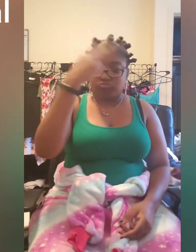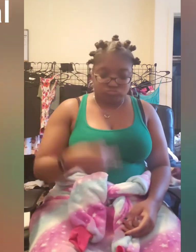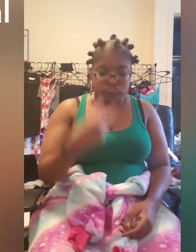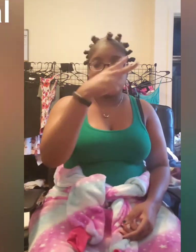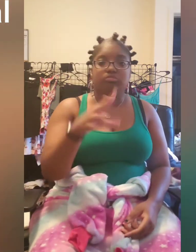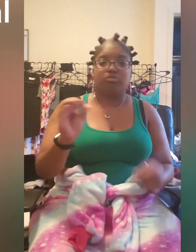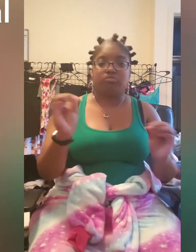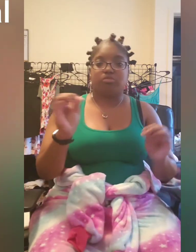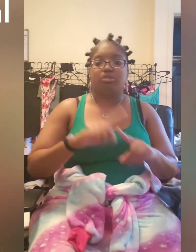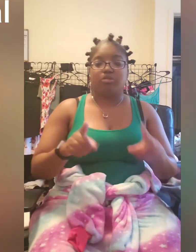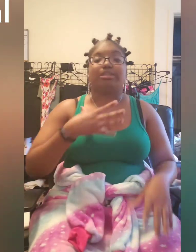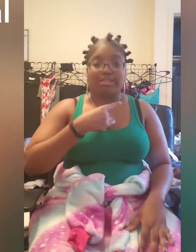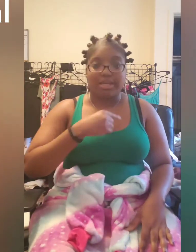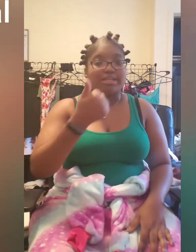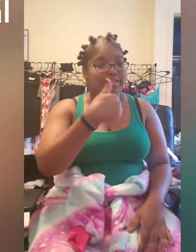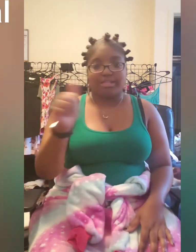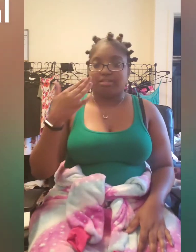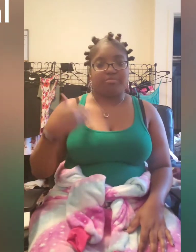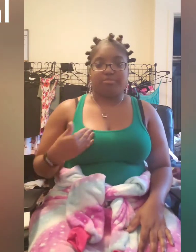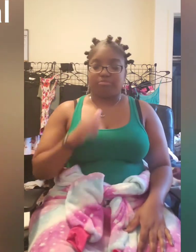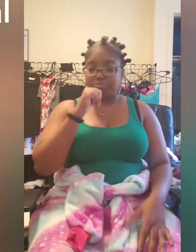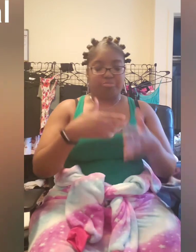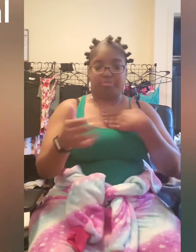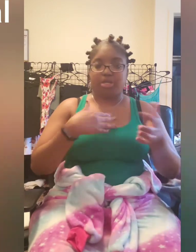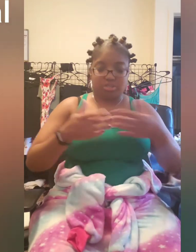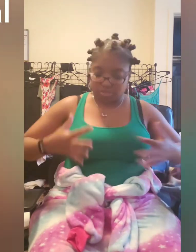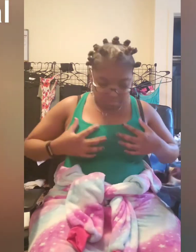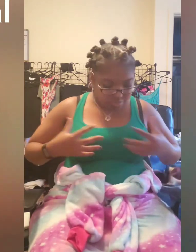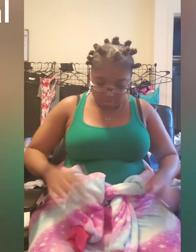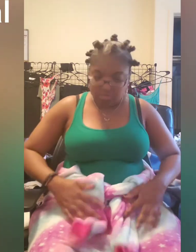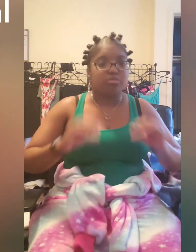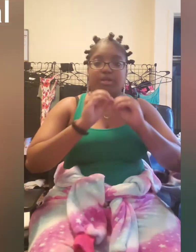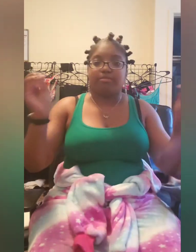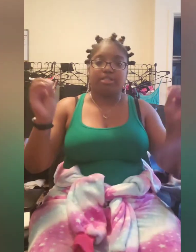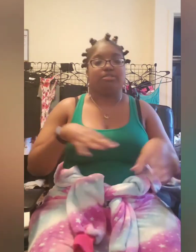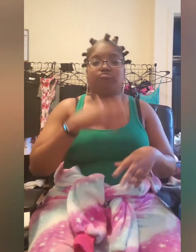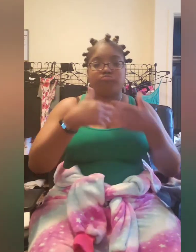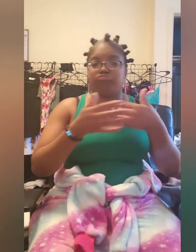They don't care if you were transgender. They don't care if you were born a man. They don't care if you were born. They like you for you.